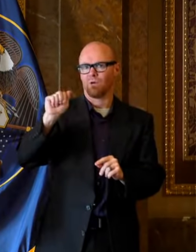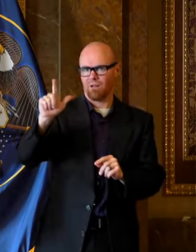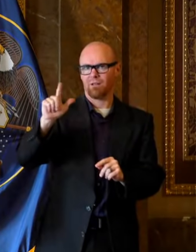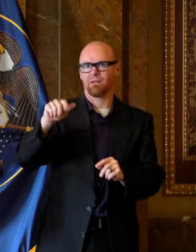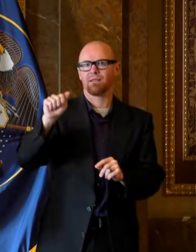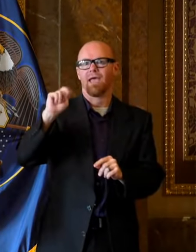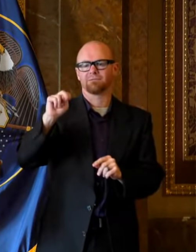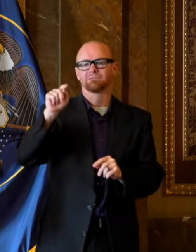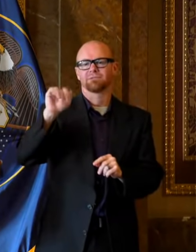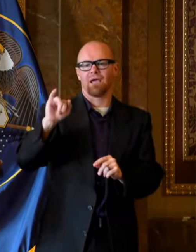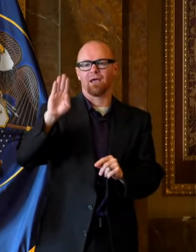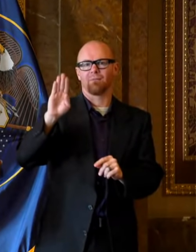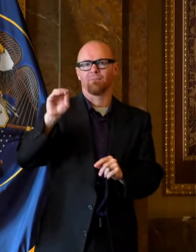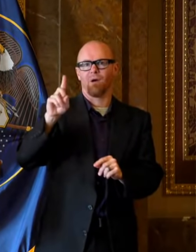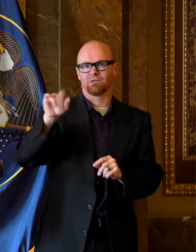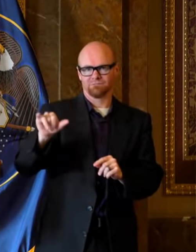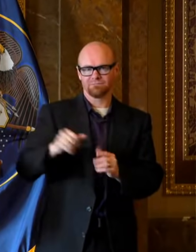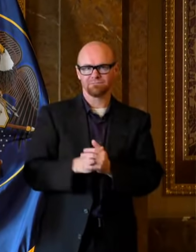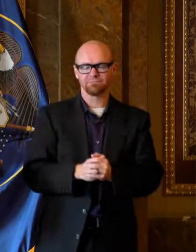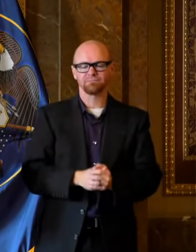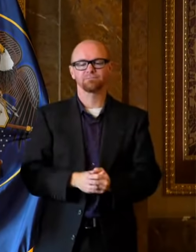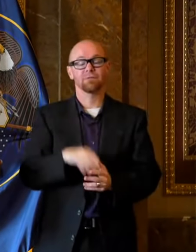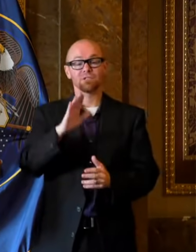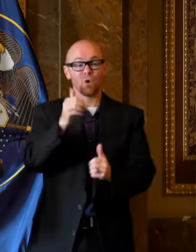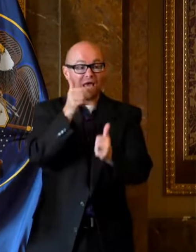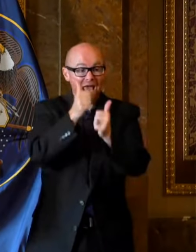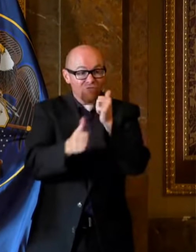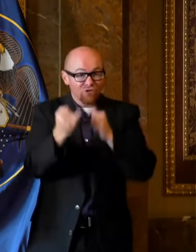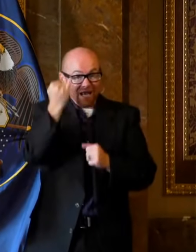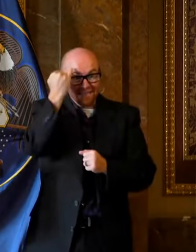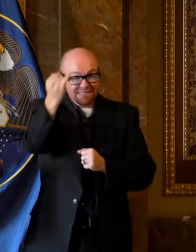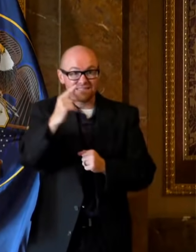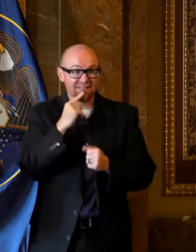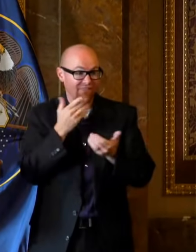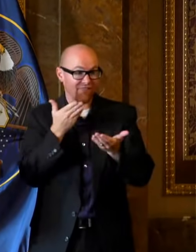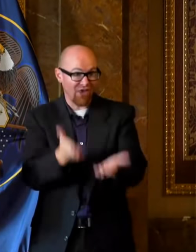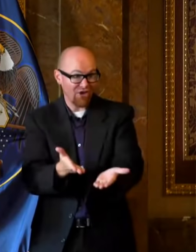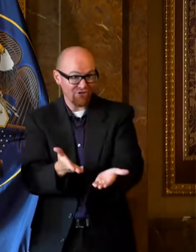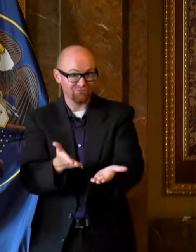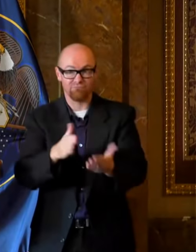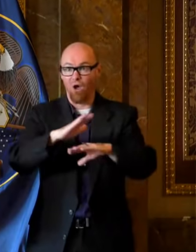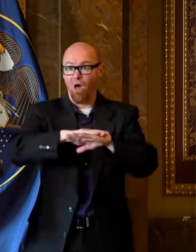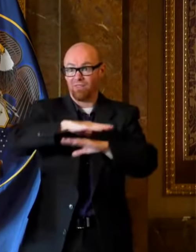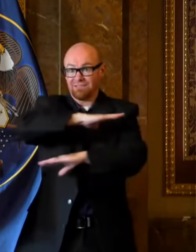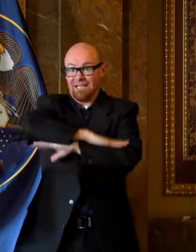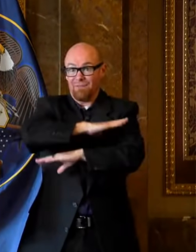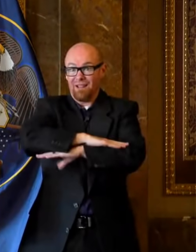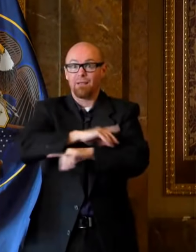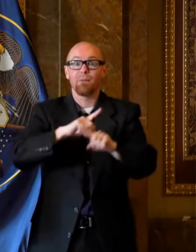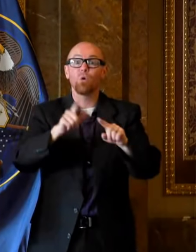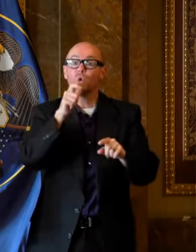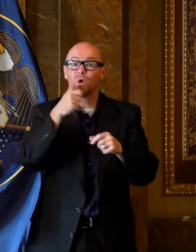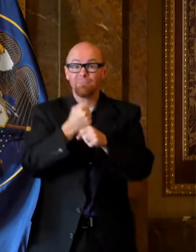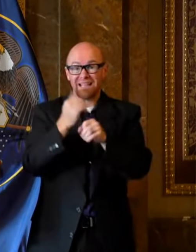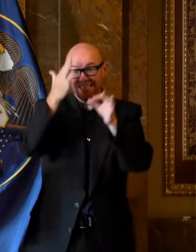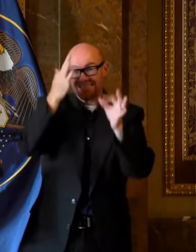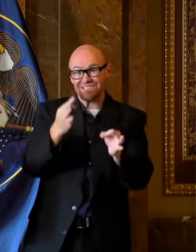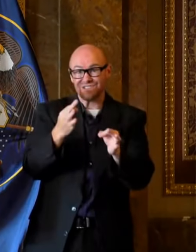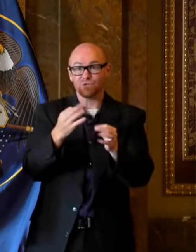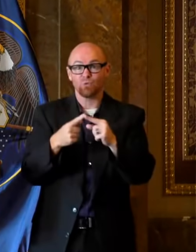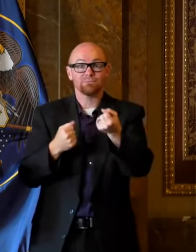again, every idea is on the table, but we have to have the full legislature